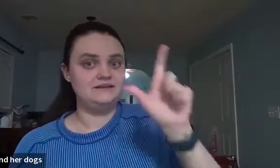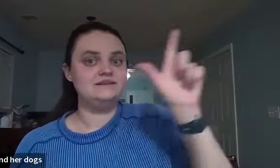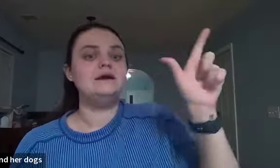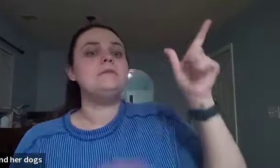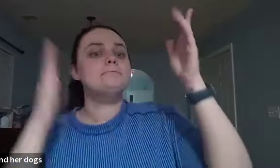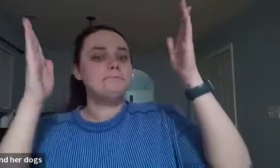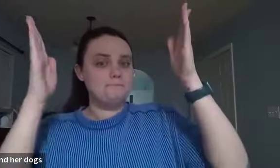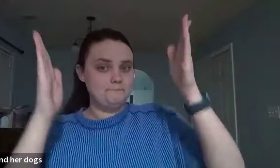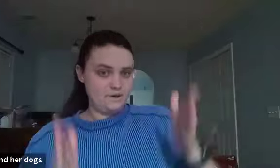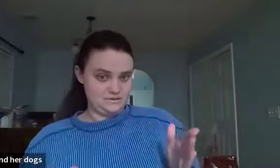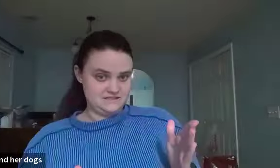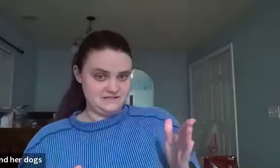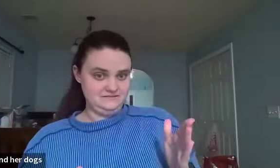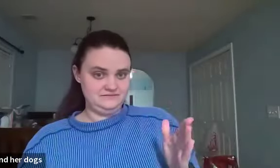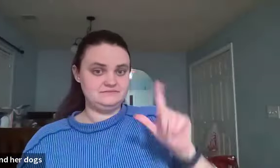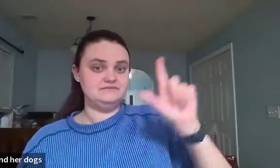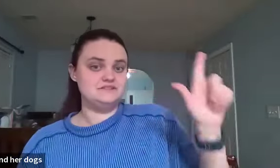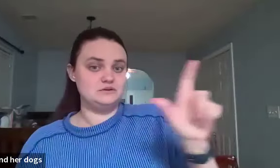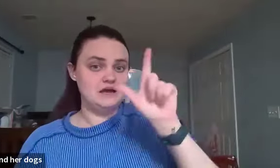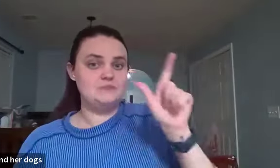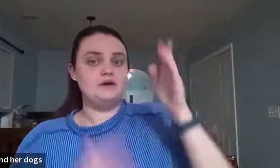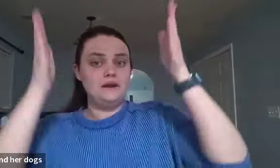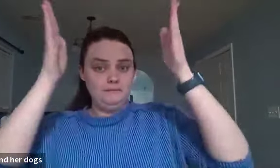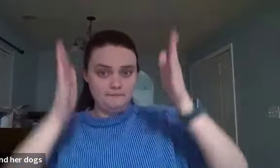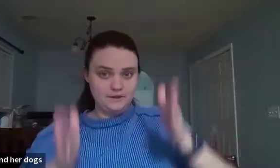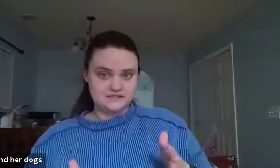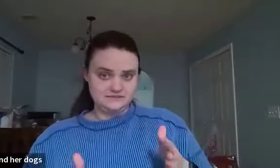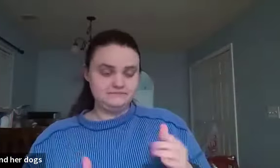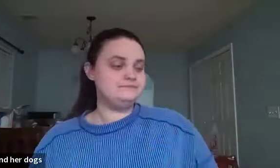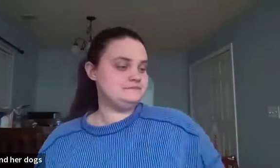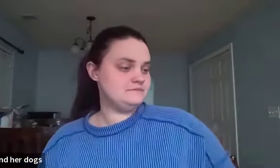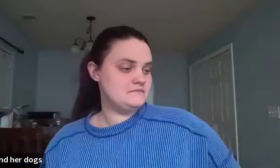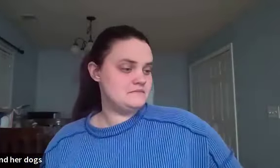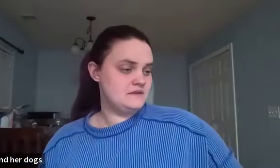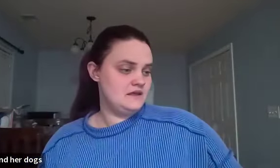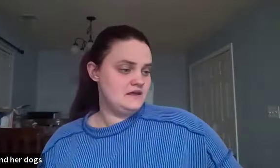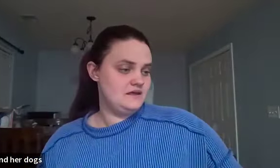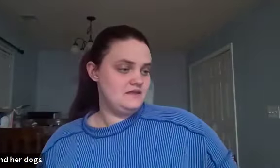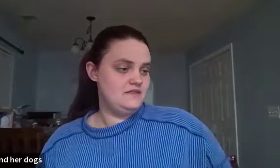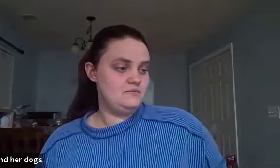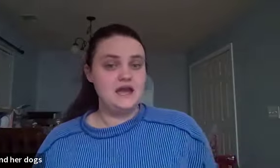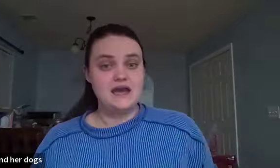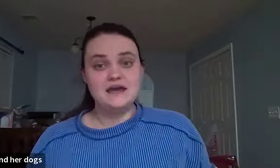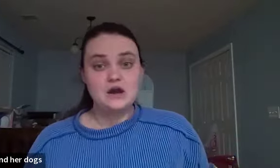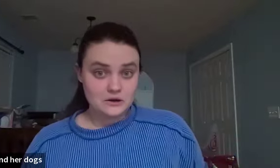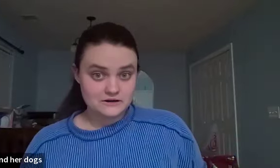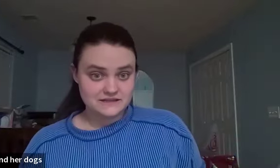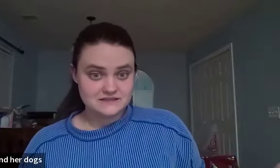library person. So library person. Then we had